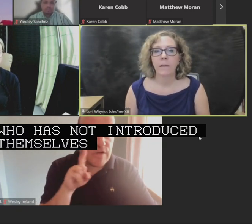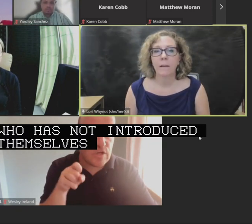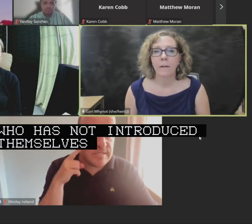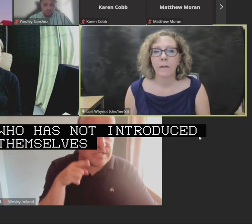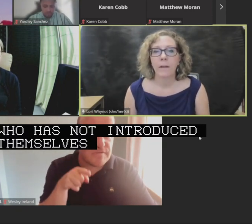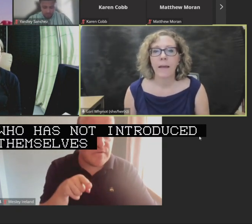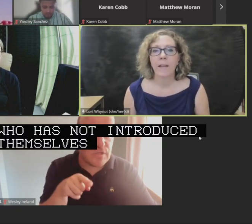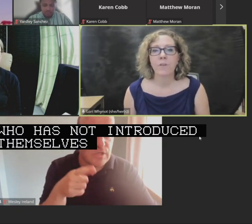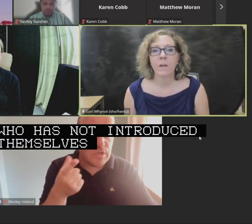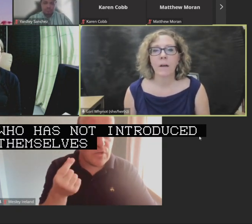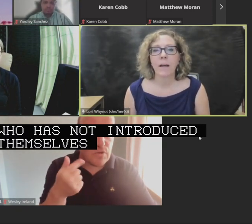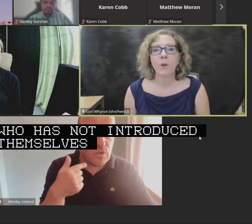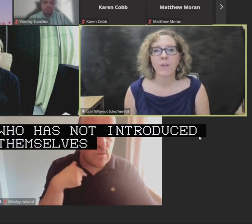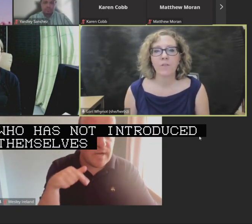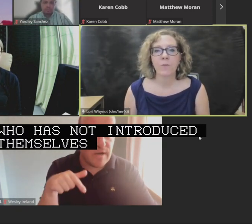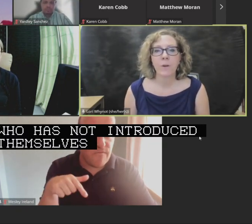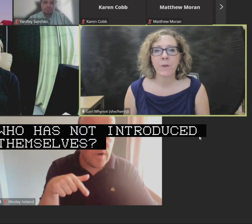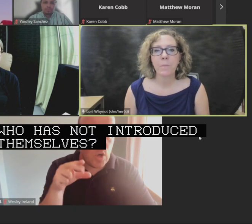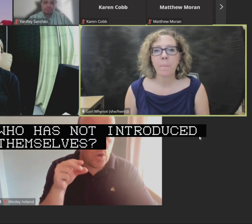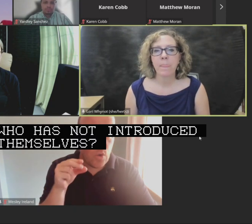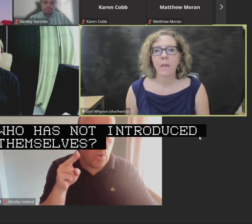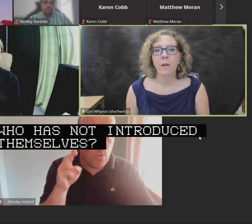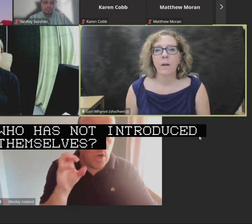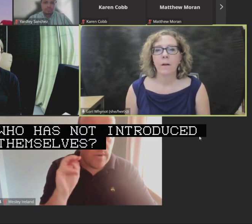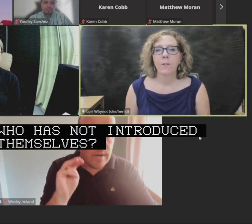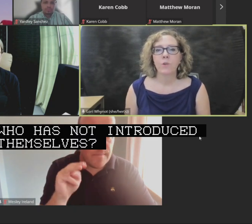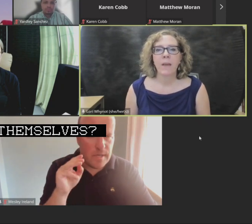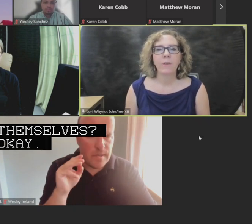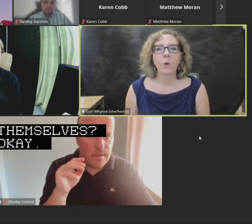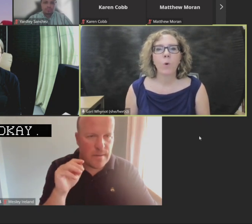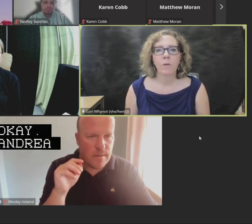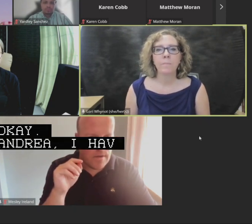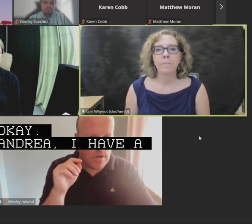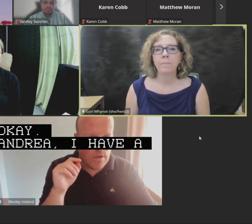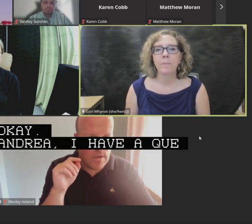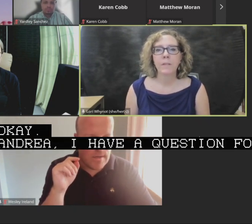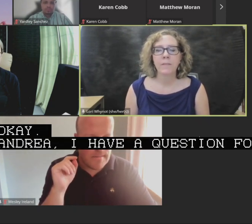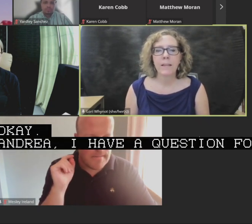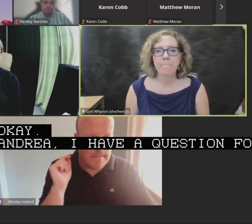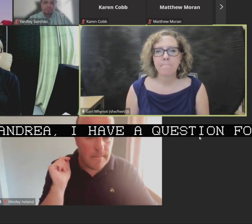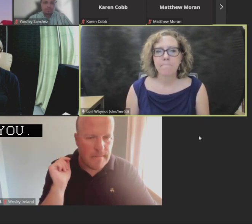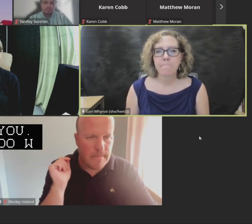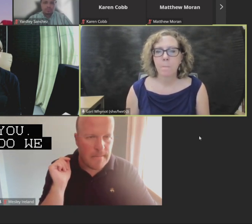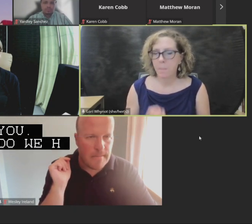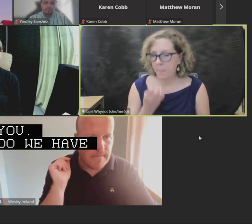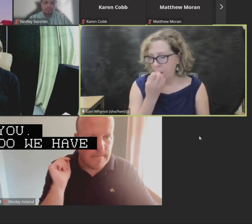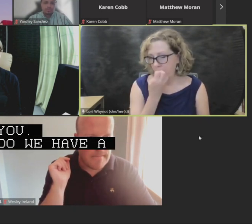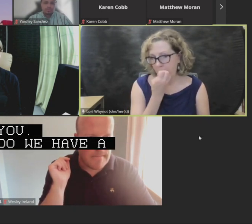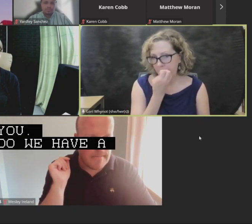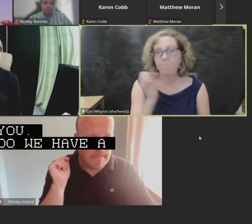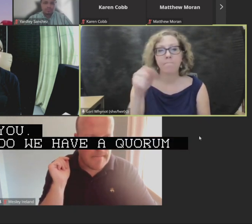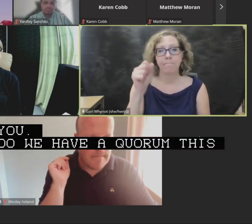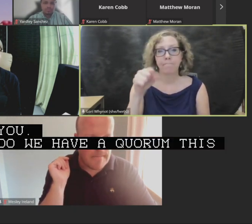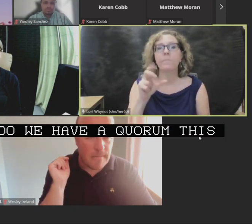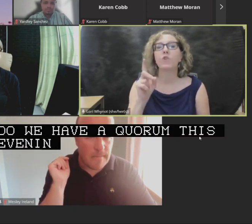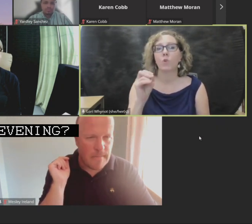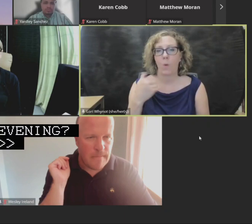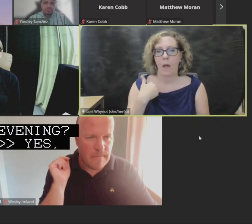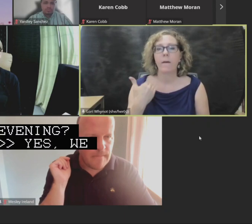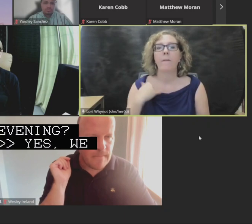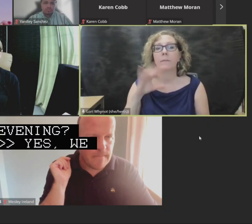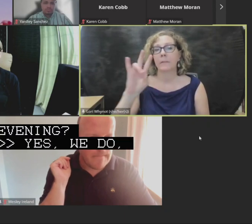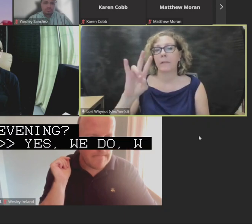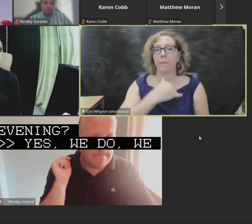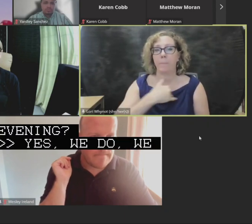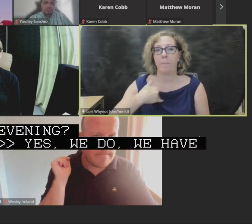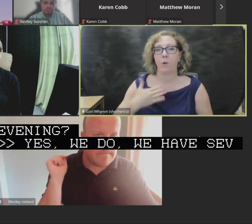Okay. Andrea, I have a question for you. Do we have a quorum this evening? Yes, we do. We have 7 members, which